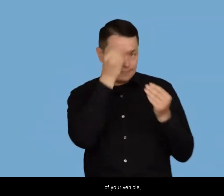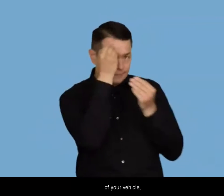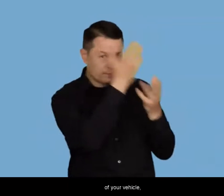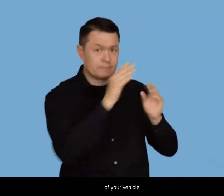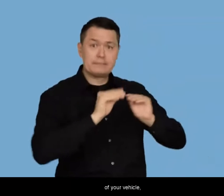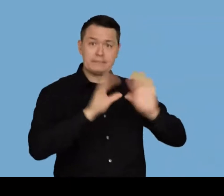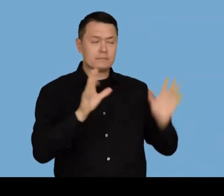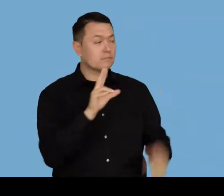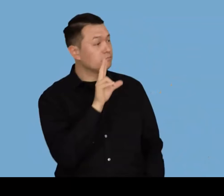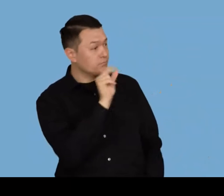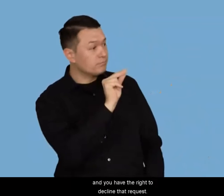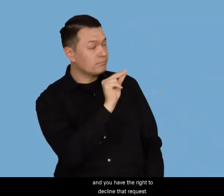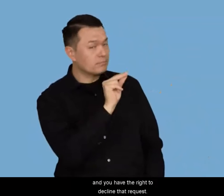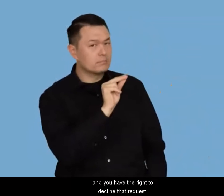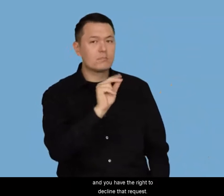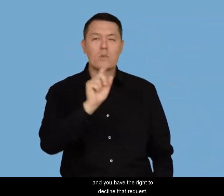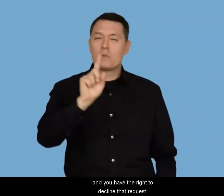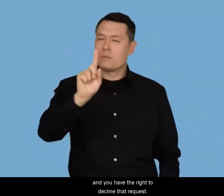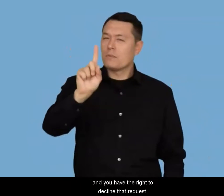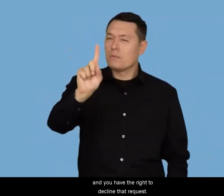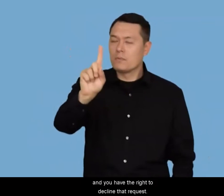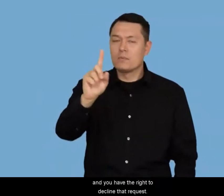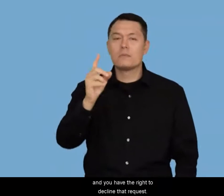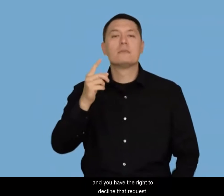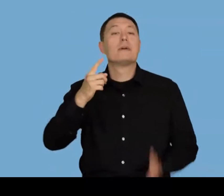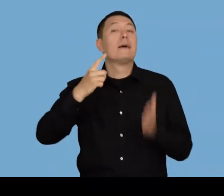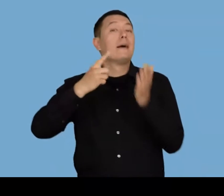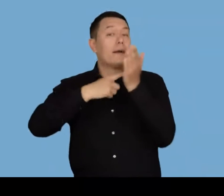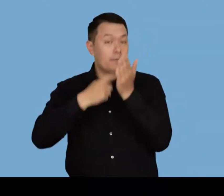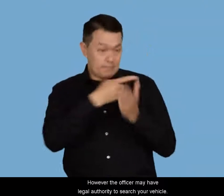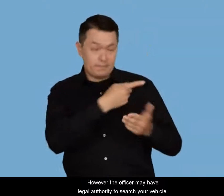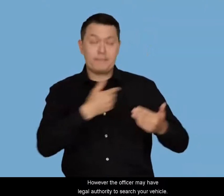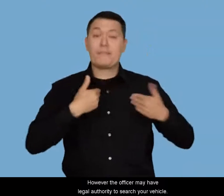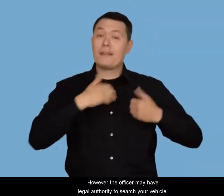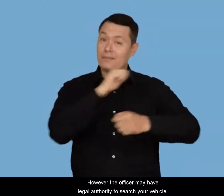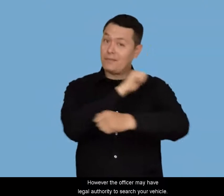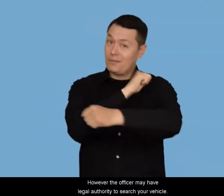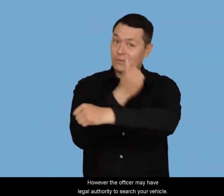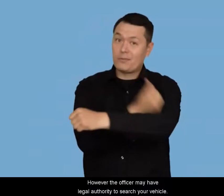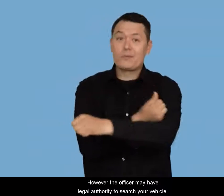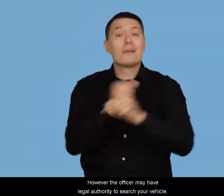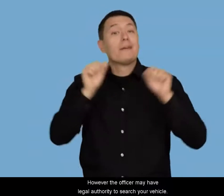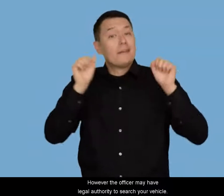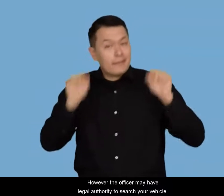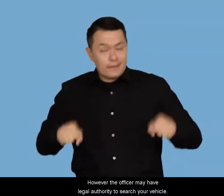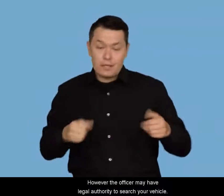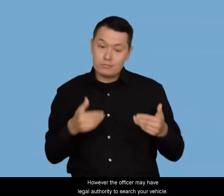of your vehicle, and you have the right to decline that request. However, the officer may have